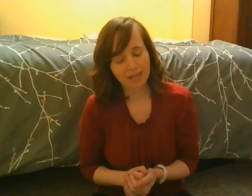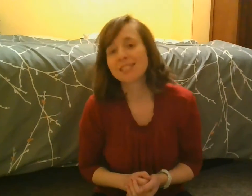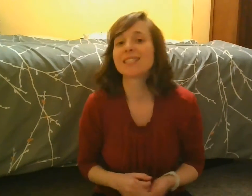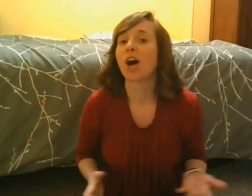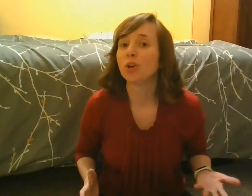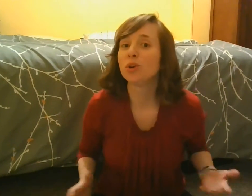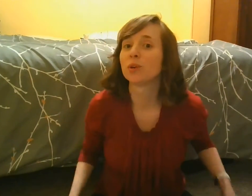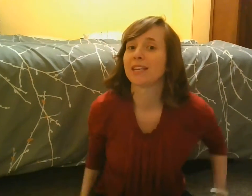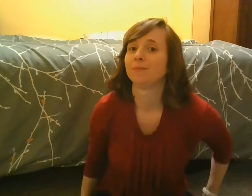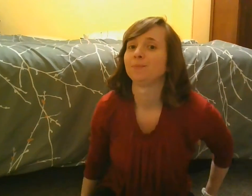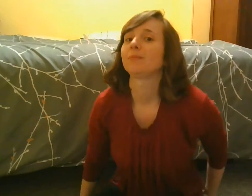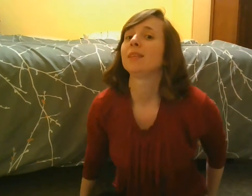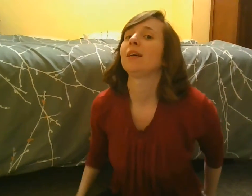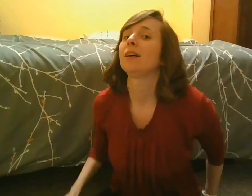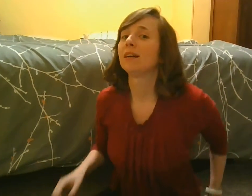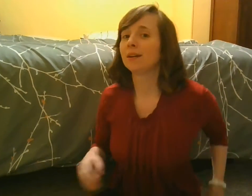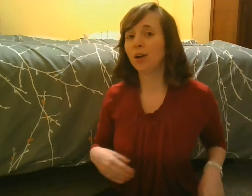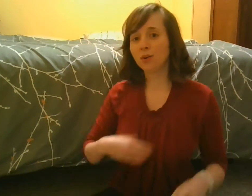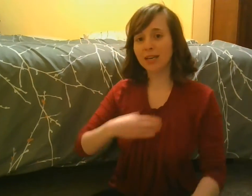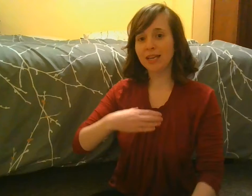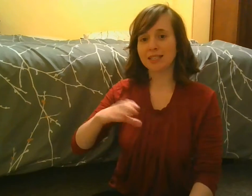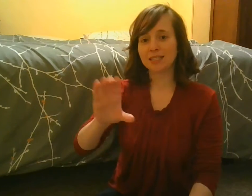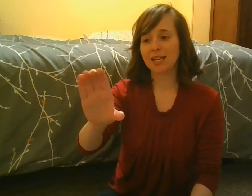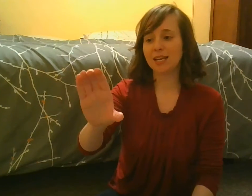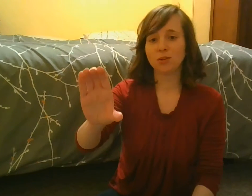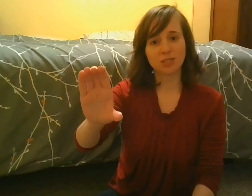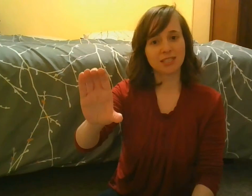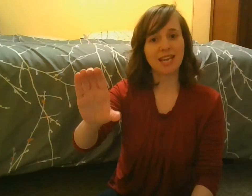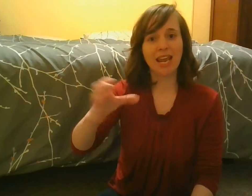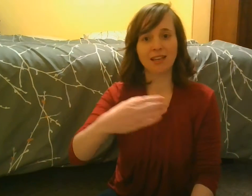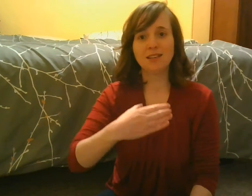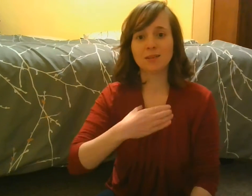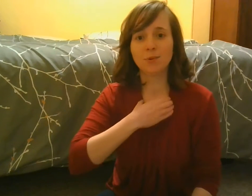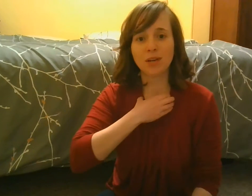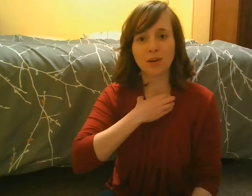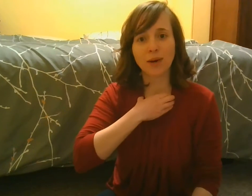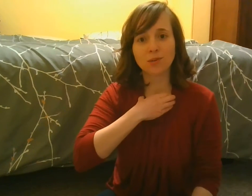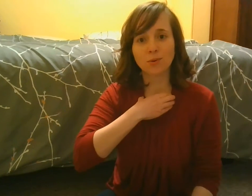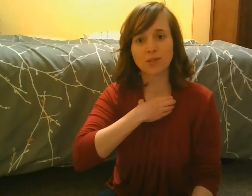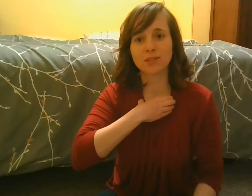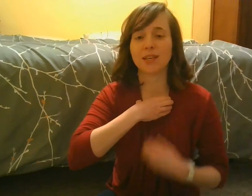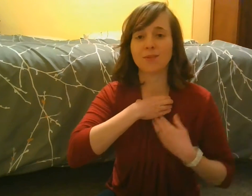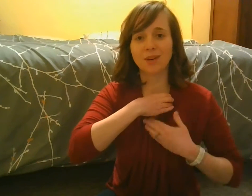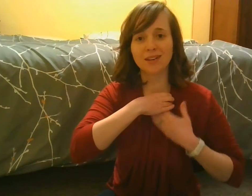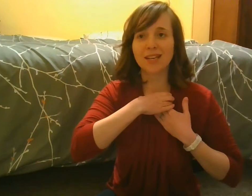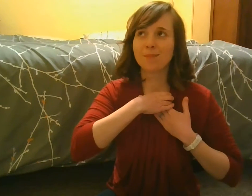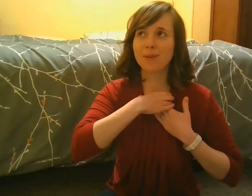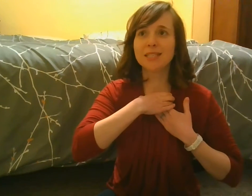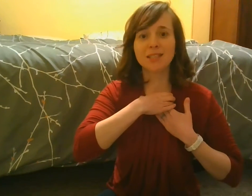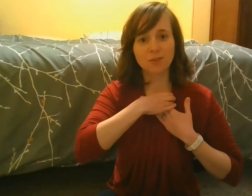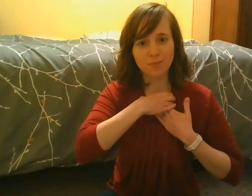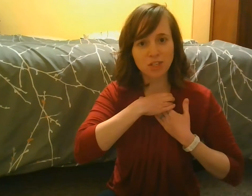Next is hungry. Hungry is taking your C hand and putting it right towards, like basically you're going to be shaping